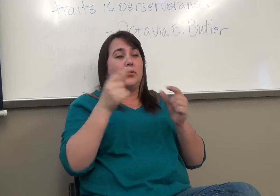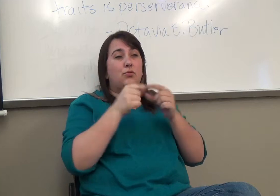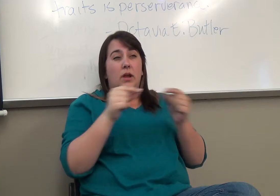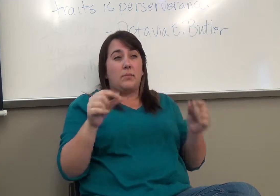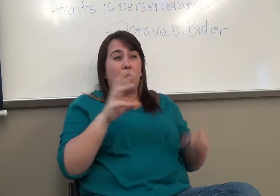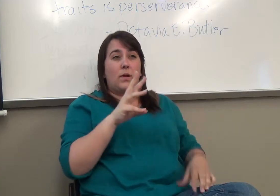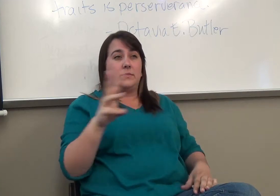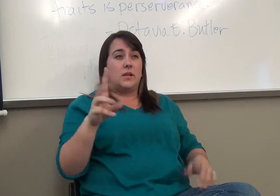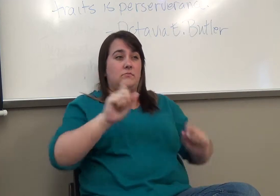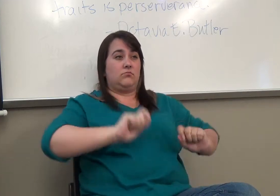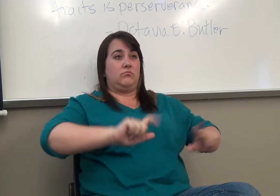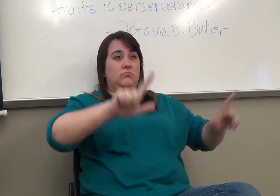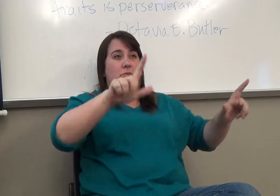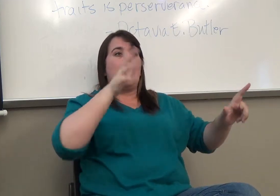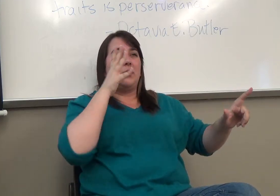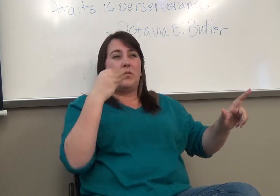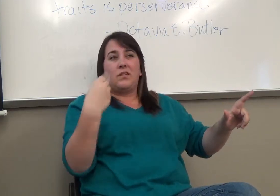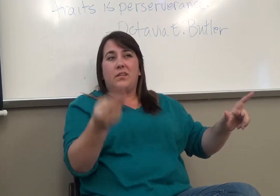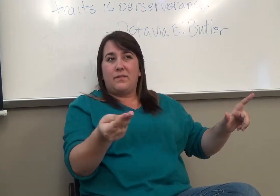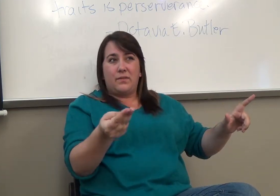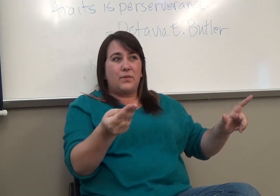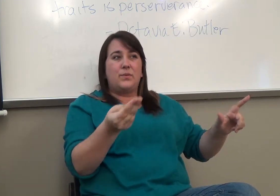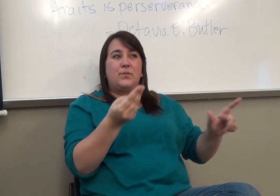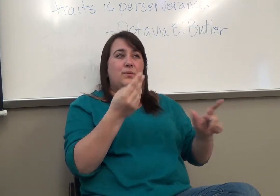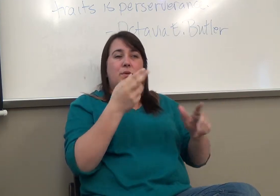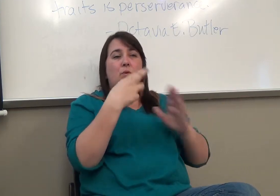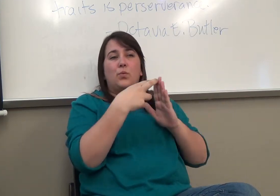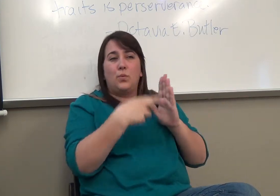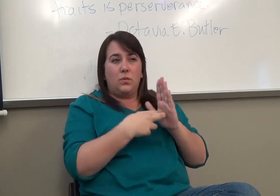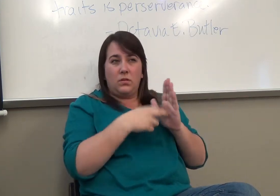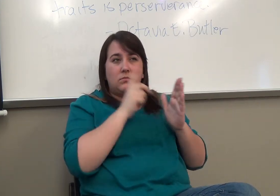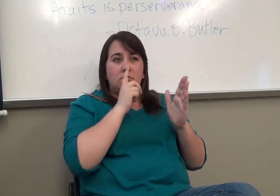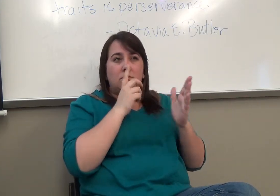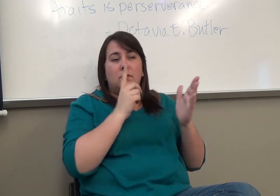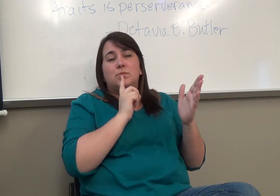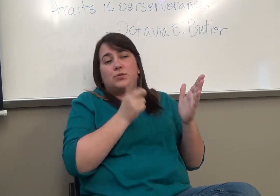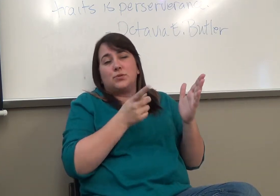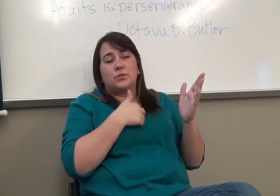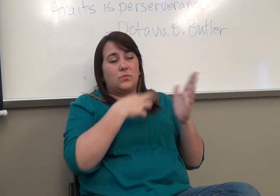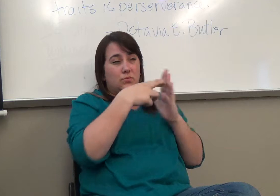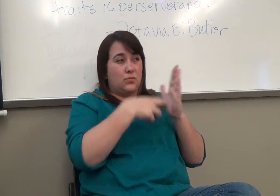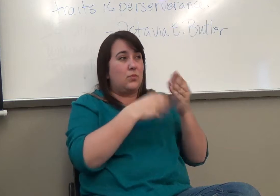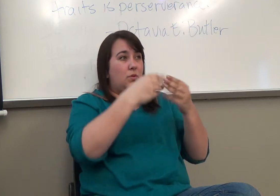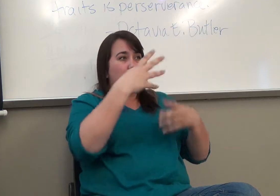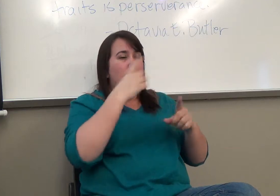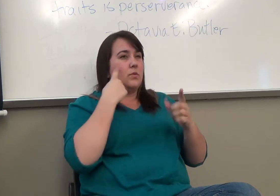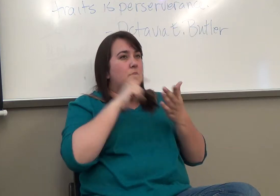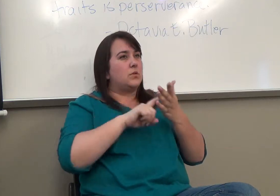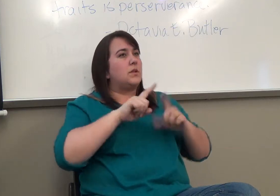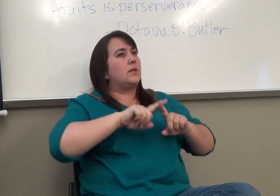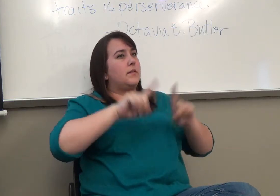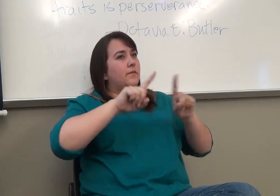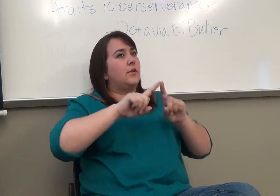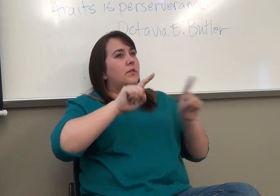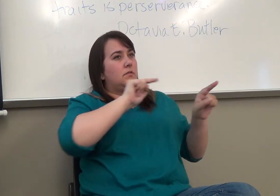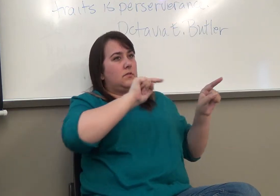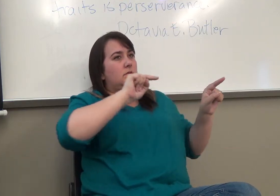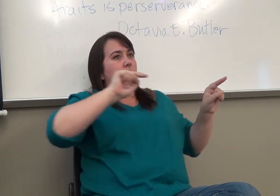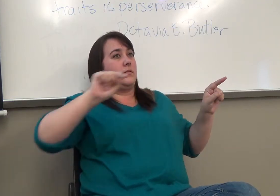website and it will give you some kind of rule, but you'll find that a lot of them are different. This is saying these are